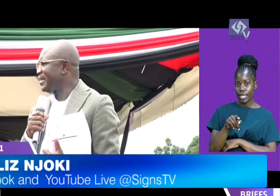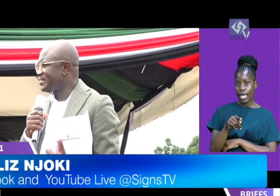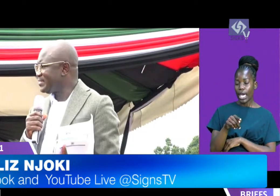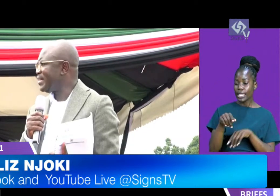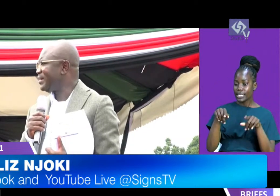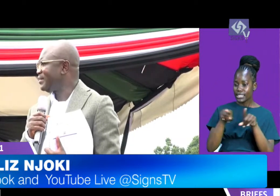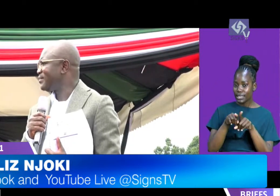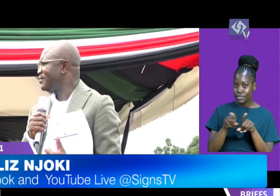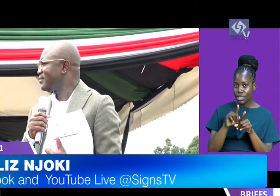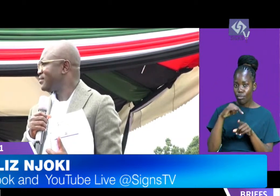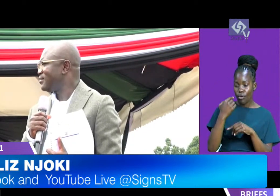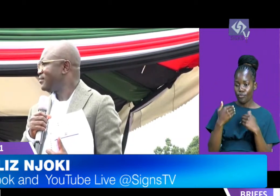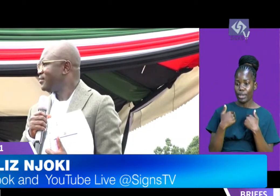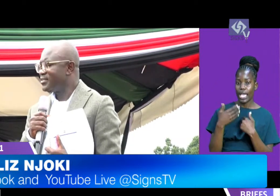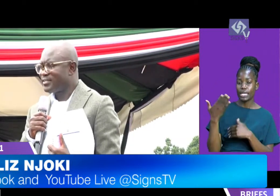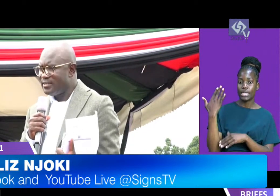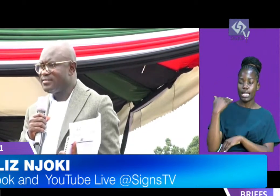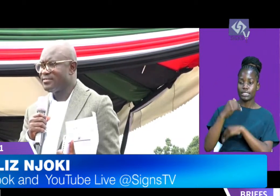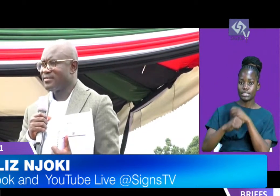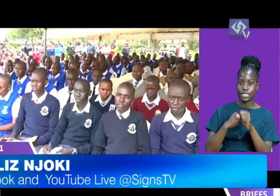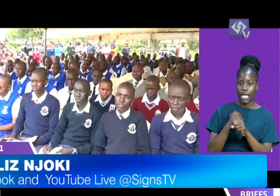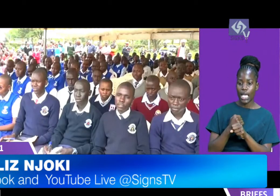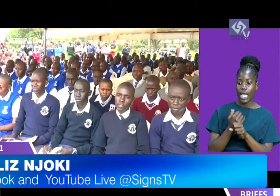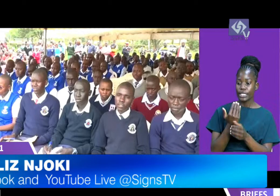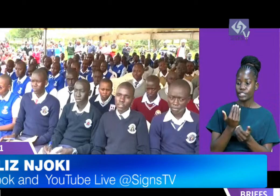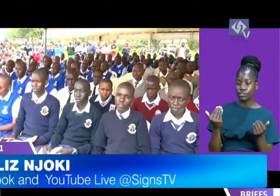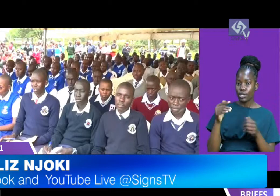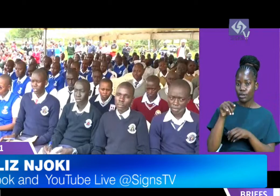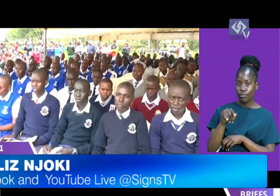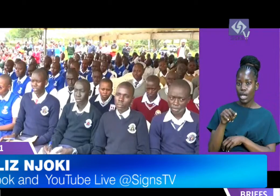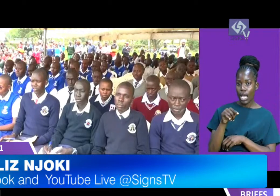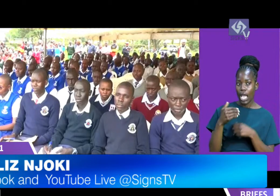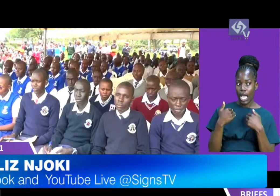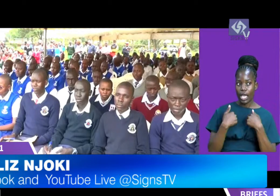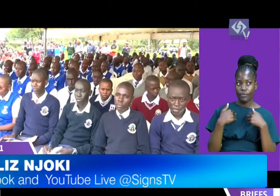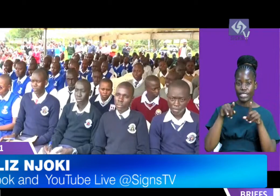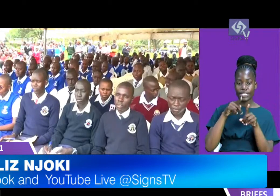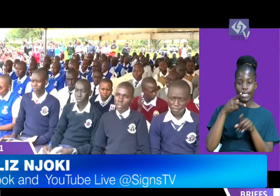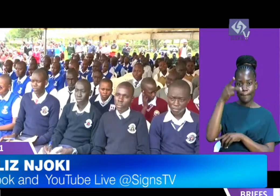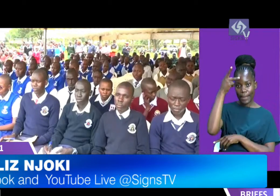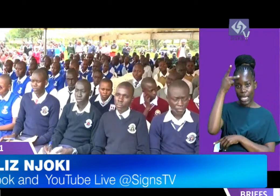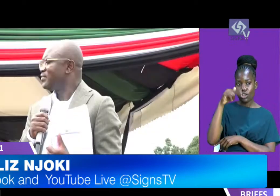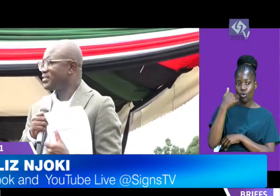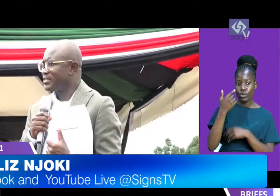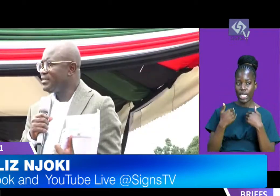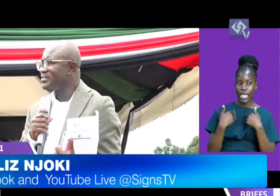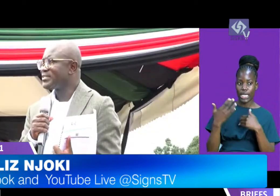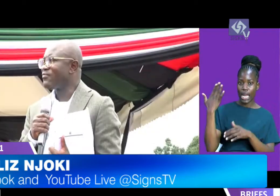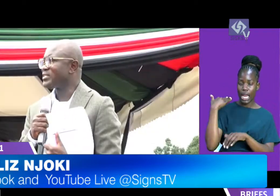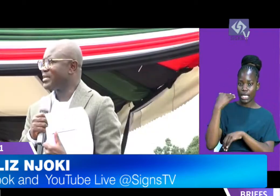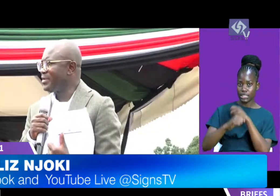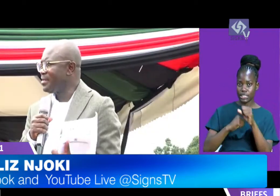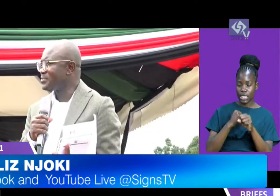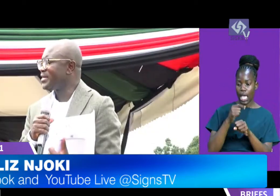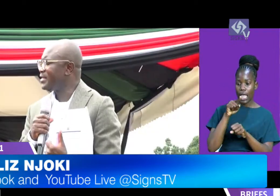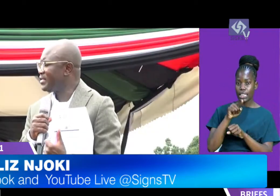last year. These kids have the same parents they had last year. These kids have the same names they had last